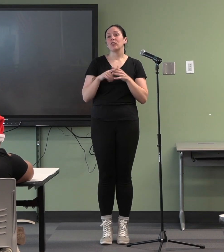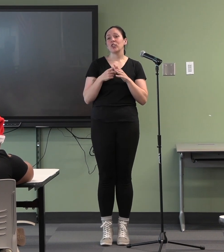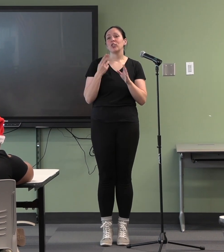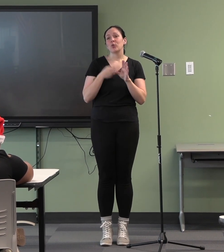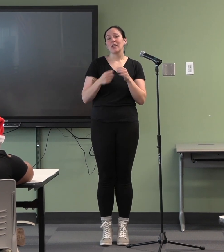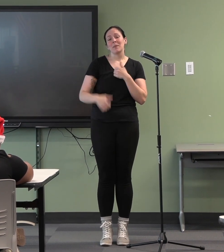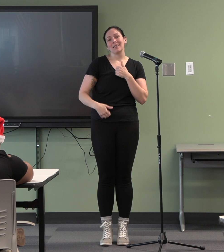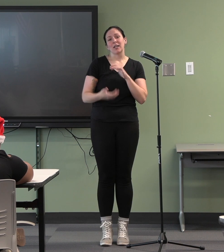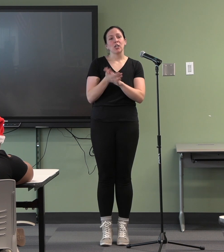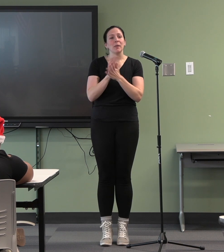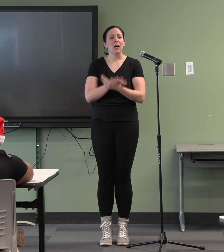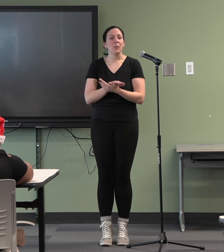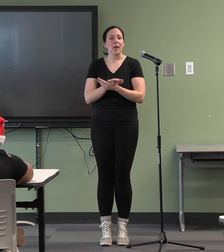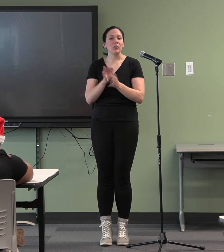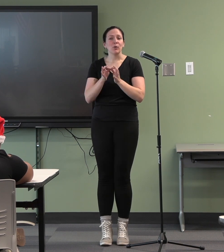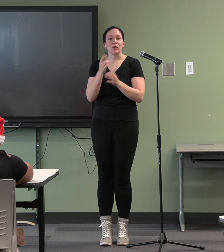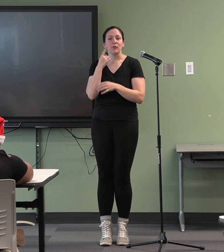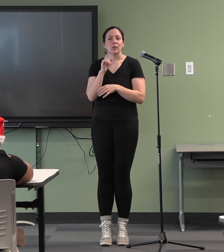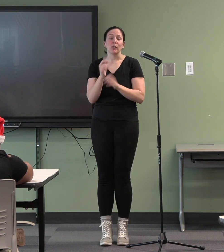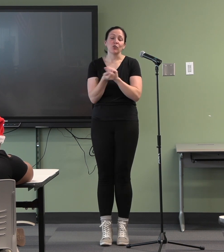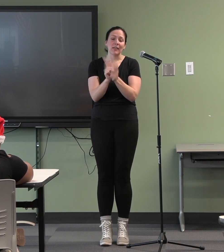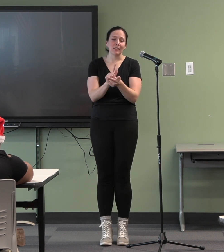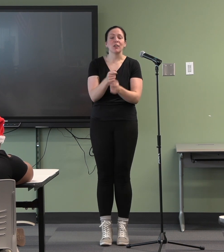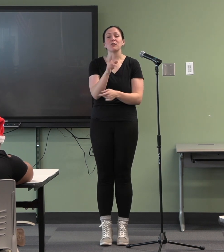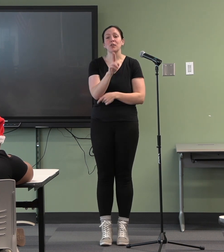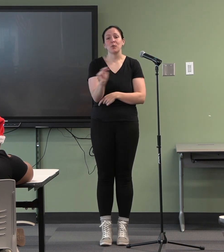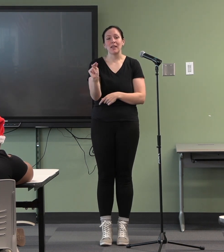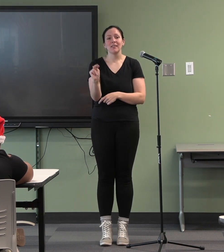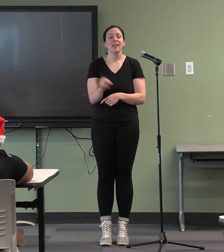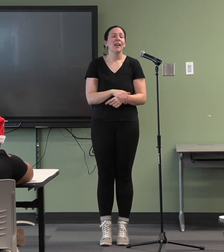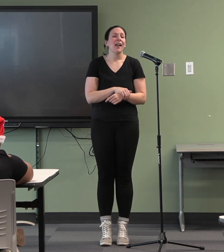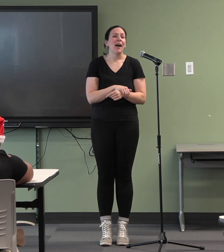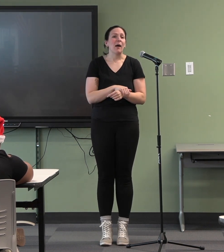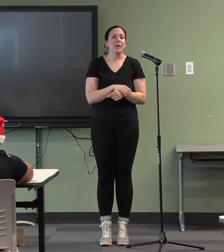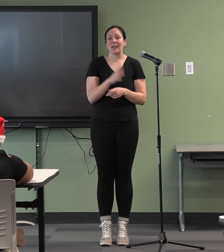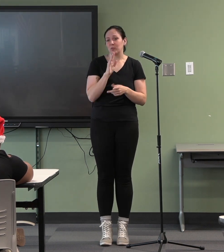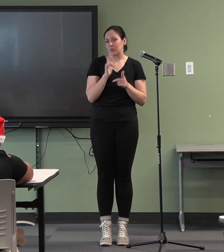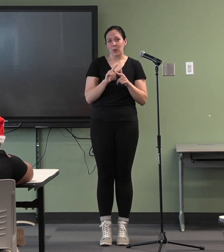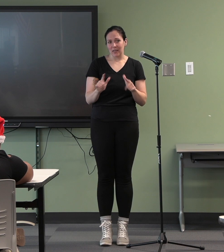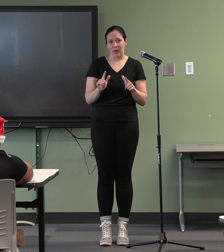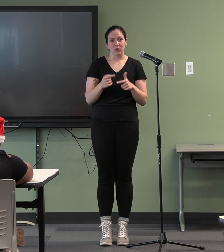originally joined the military to become an interpreter or a translator for the UN, and that's with spoken